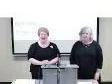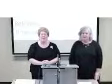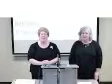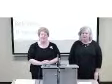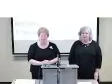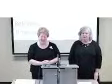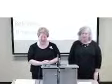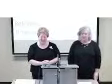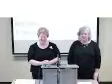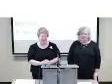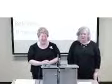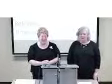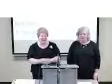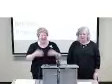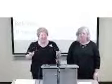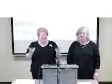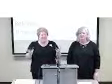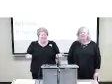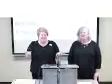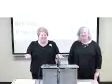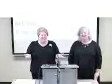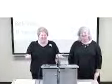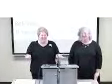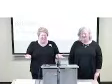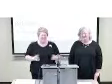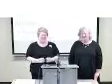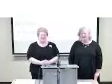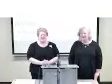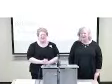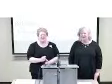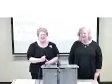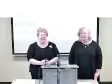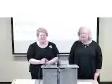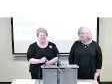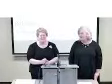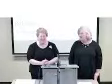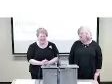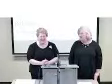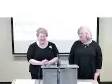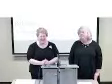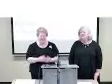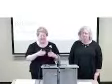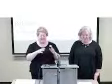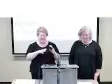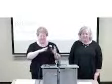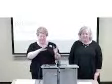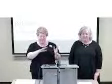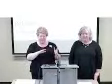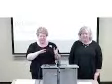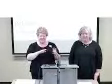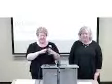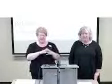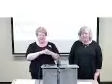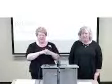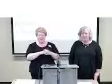i want to do matter better well how do you measure better so what does better mean and if it